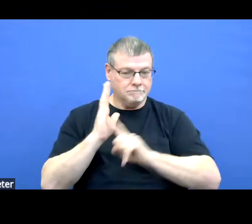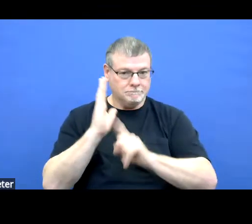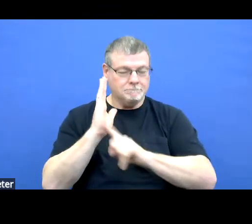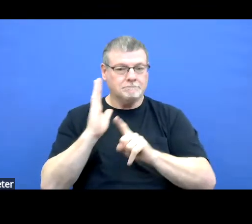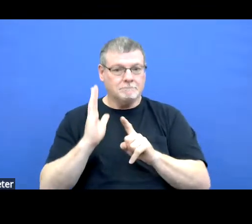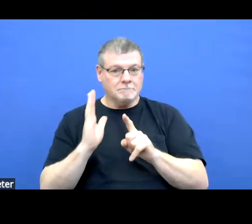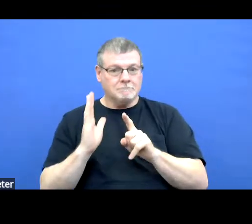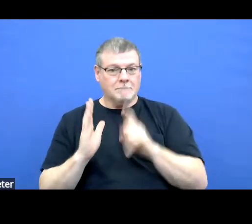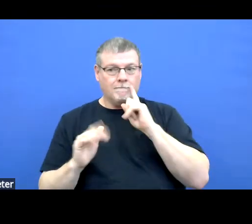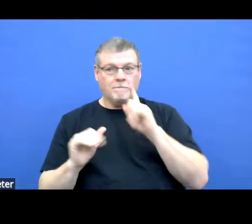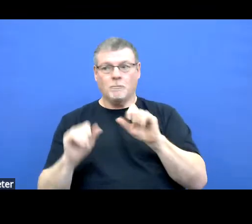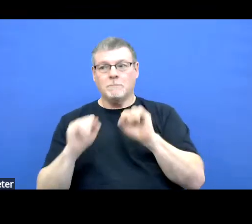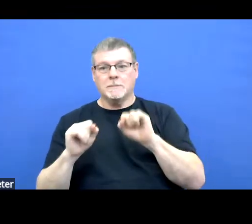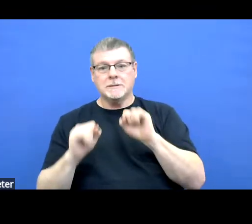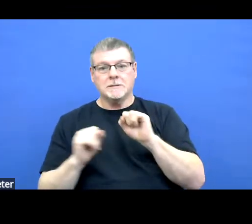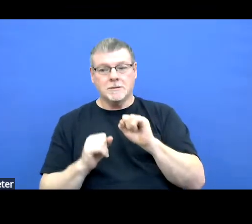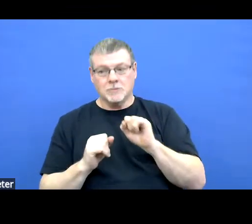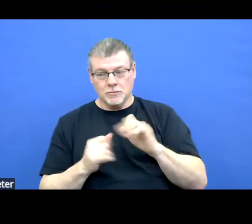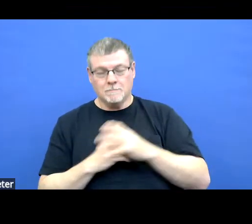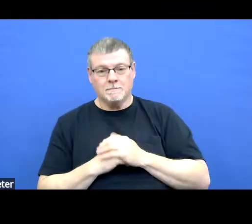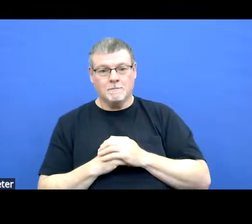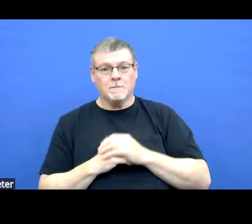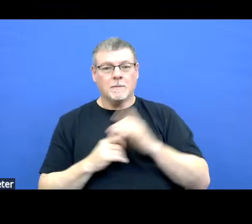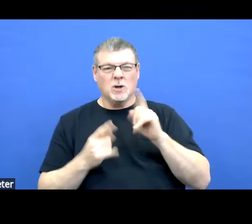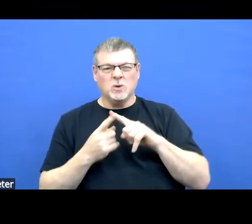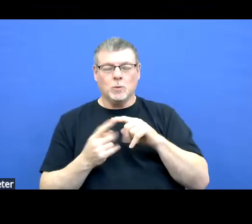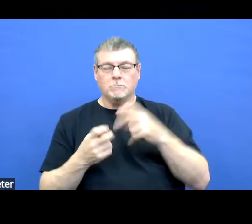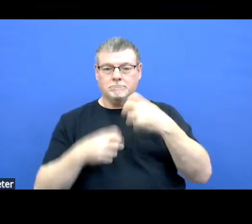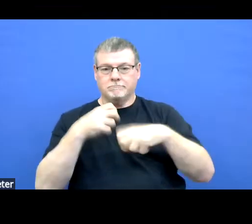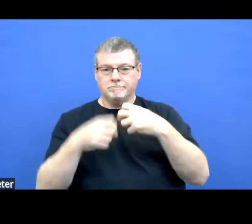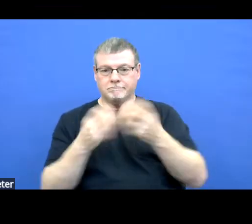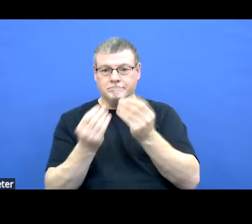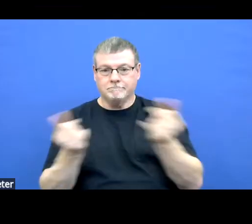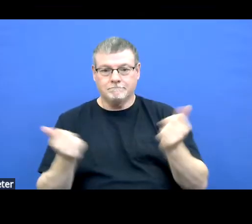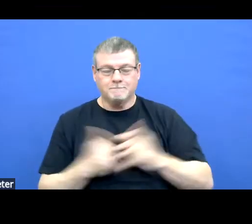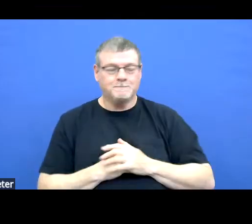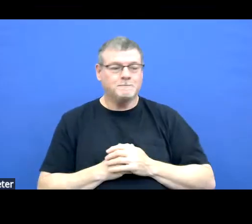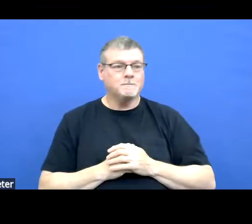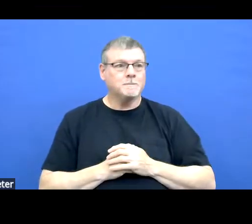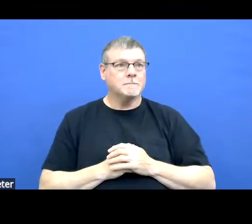to potentially mitigate some of the issues that we're talking